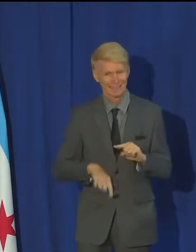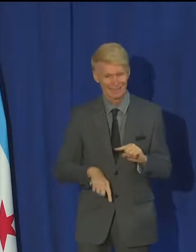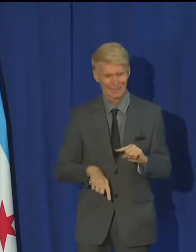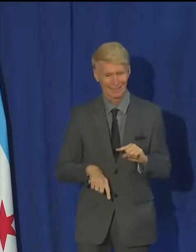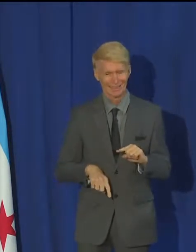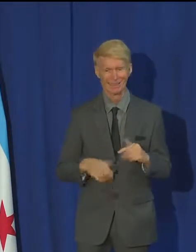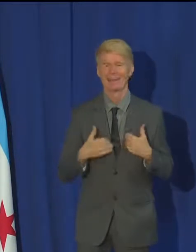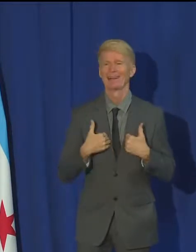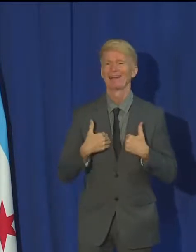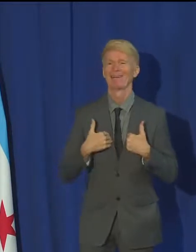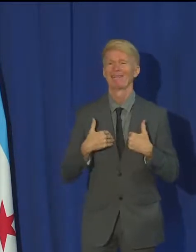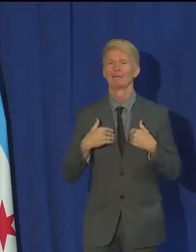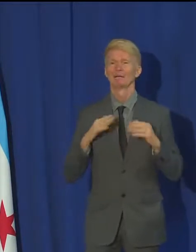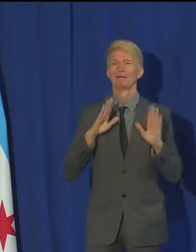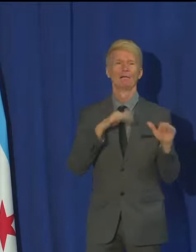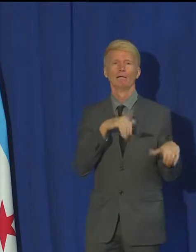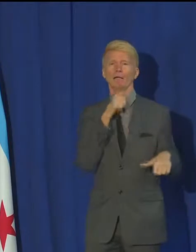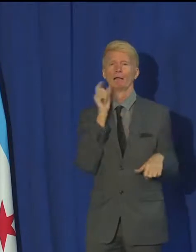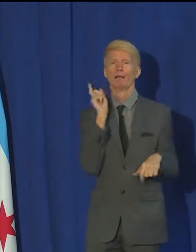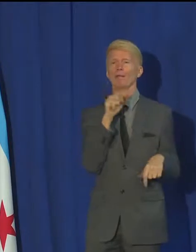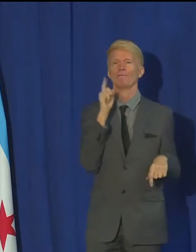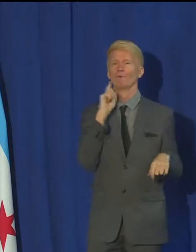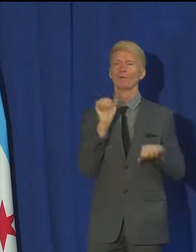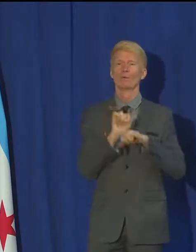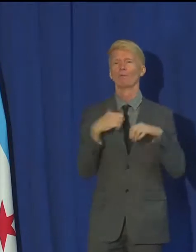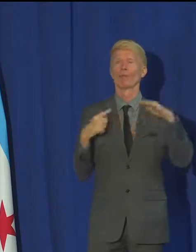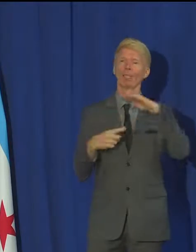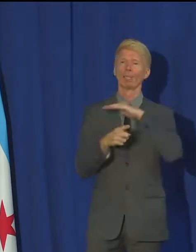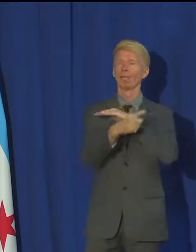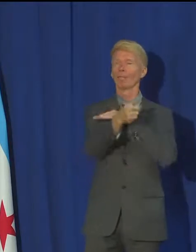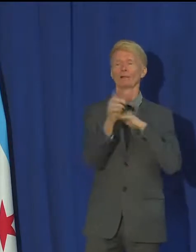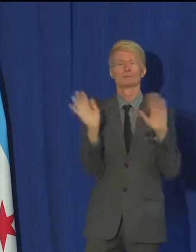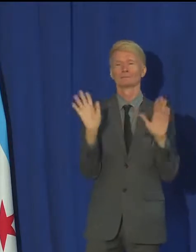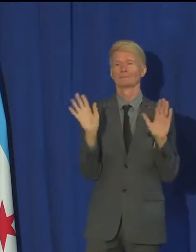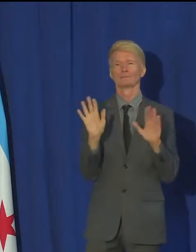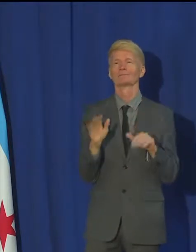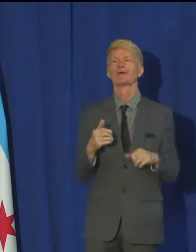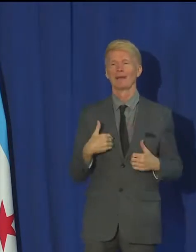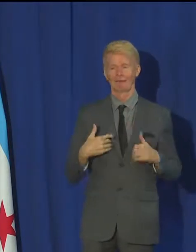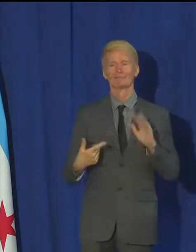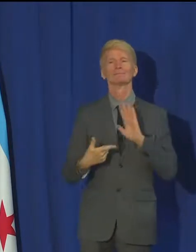doing non-work or non-school-related activities while this is in place, or they would be subject to the quarantine order.